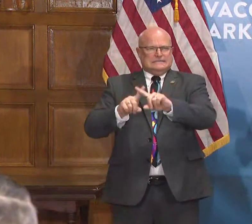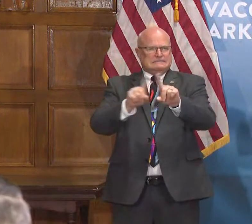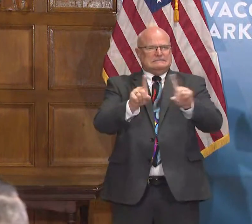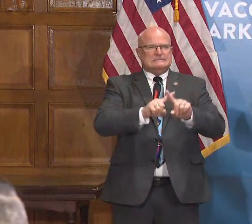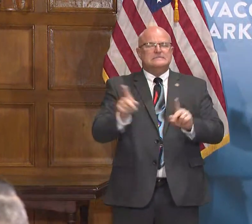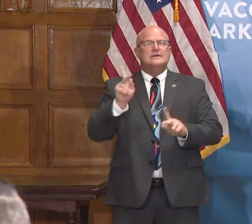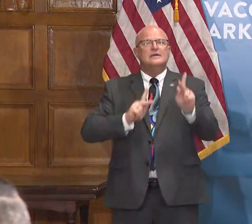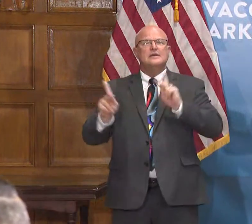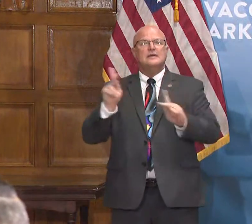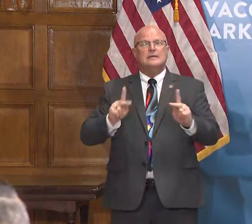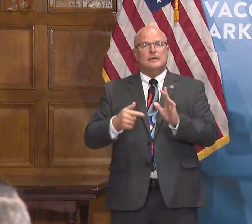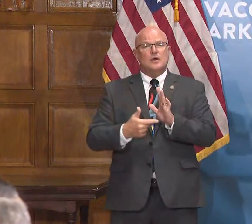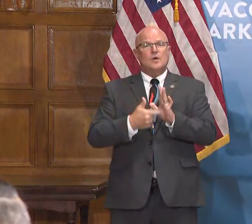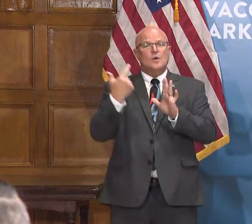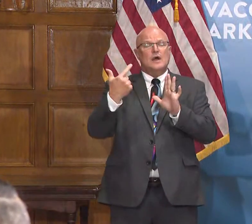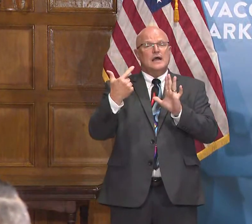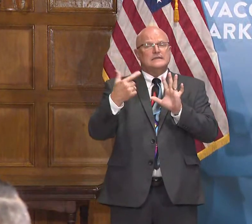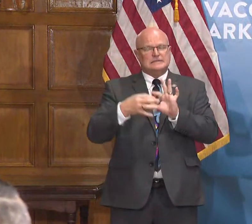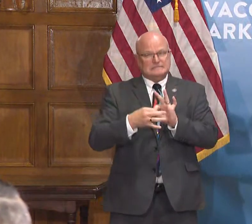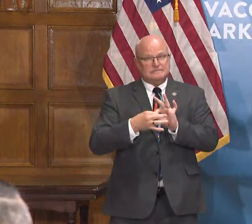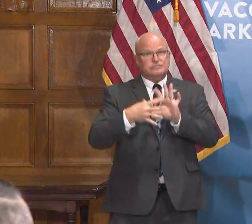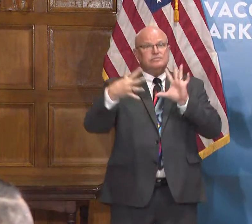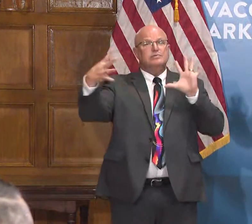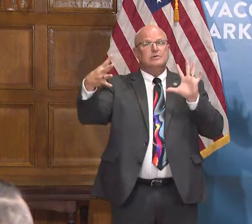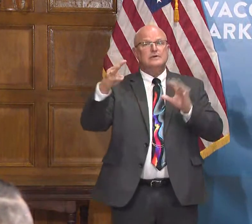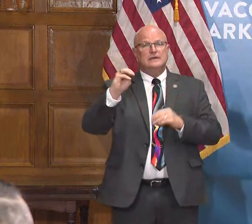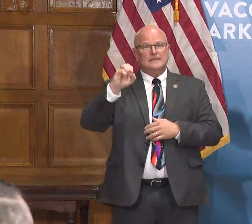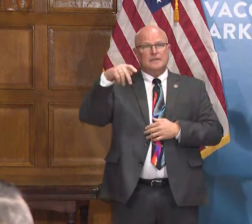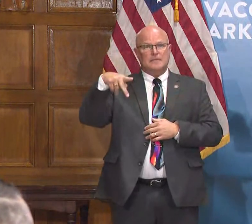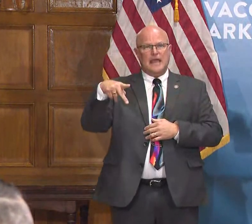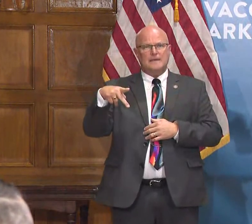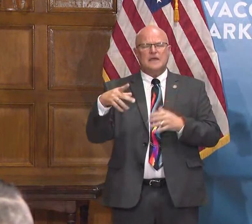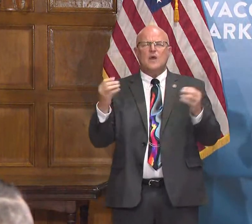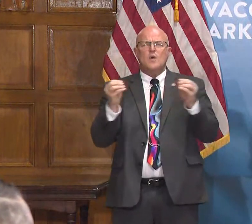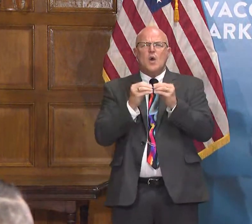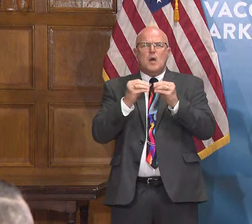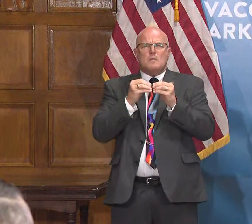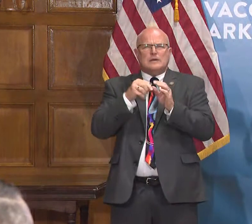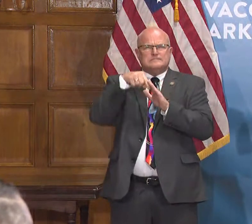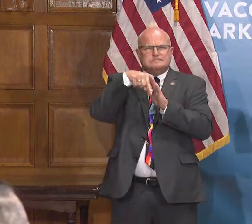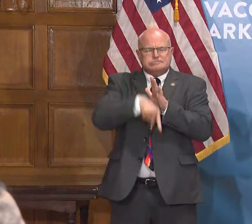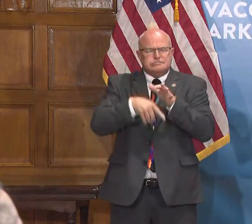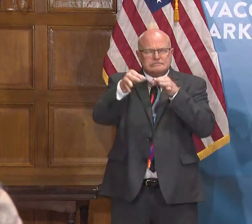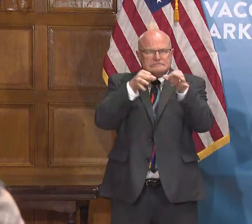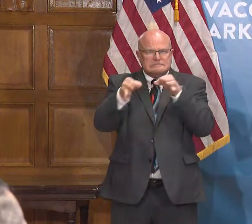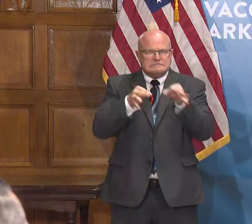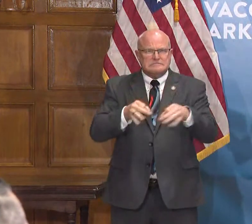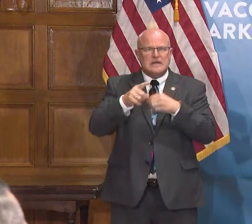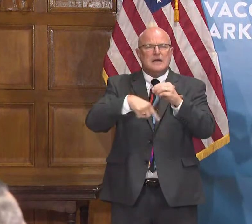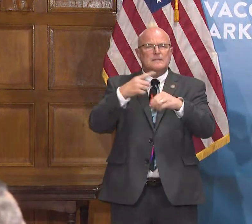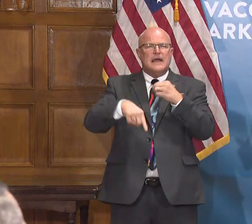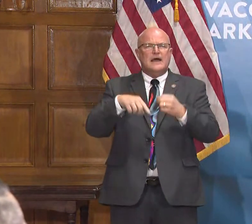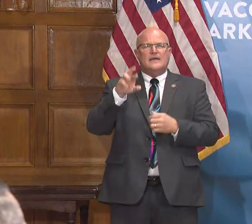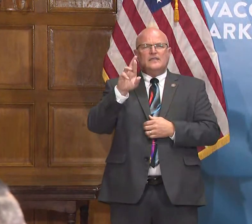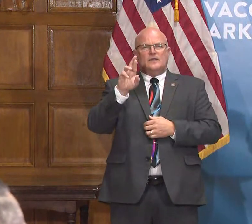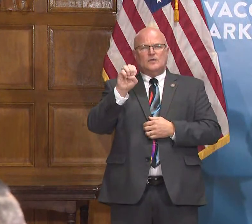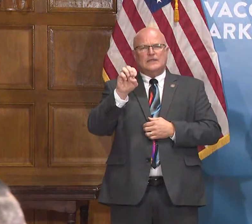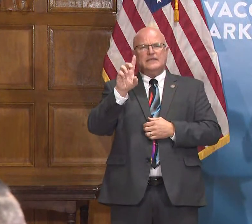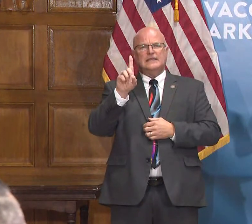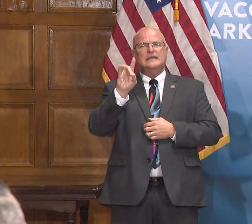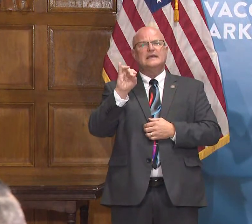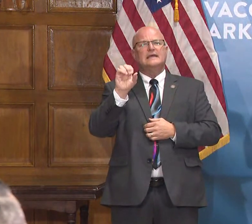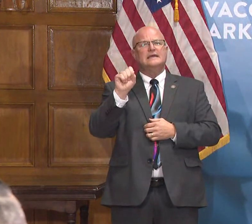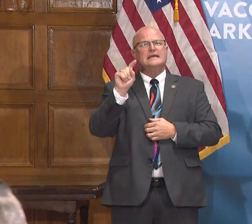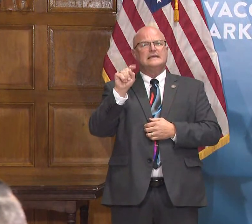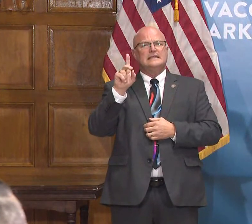of people once we released the maps last week that they wanted more level of detail on our redistricting website. I